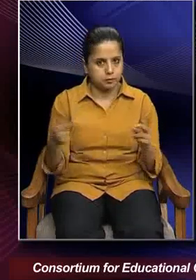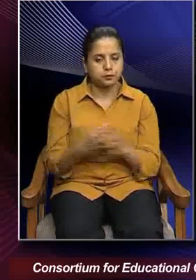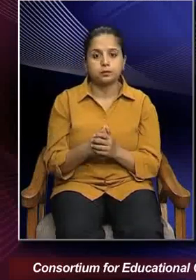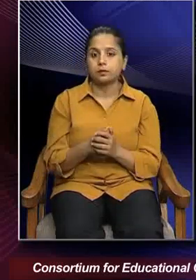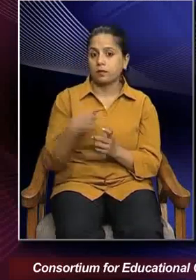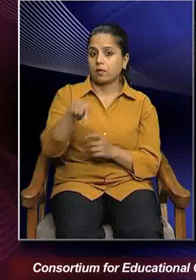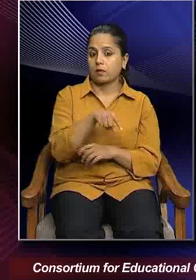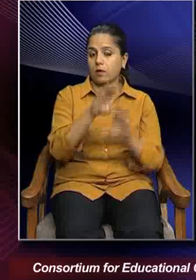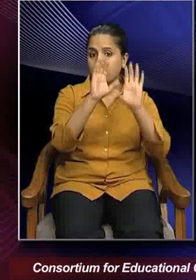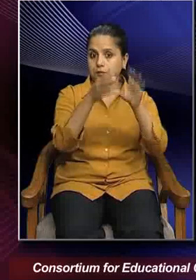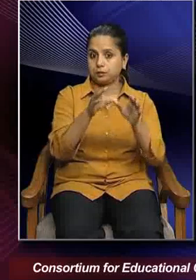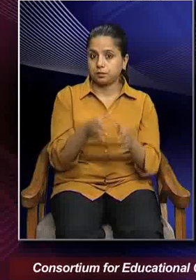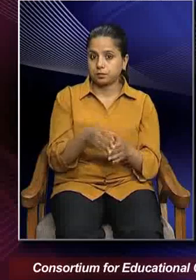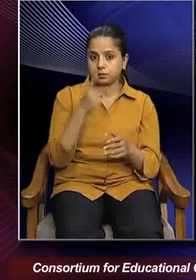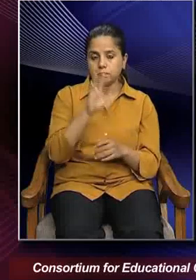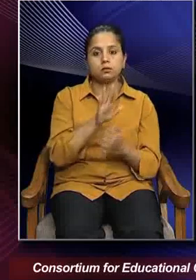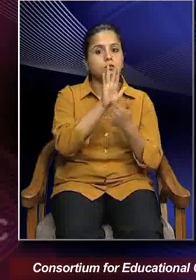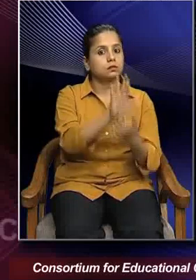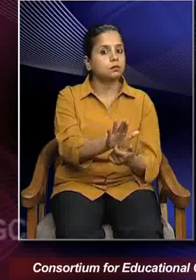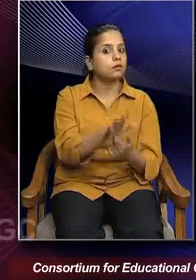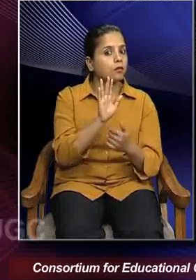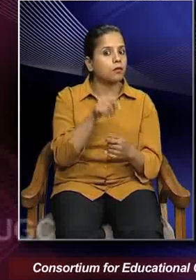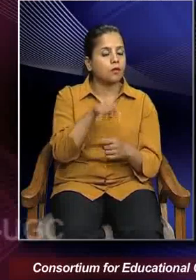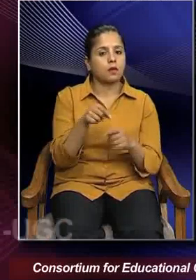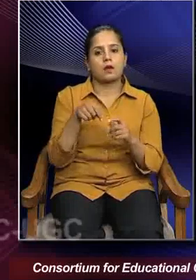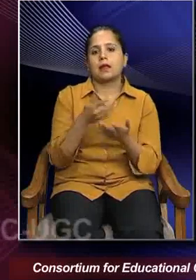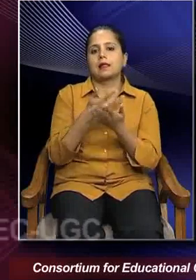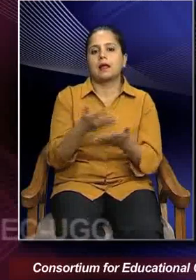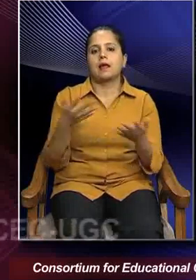These categories are referred to as padarth,